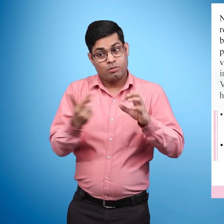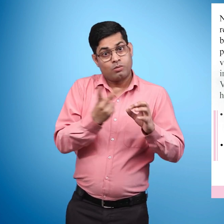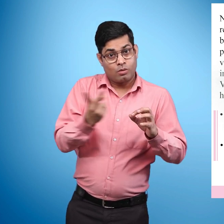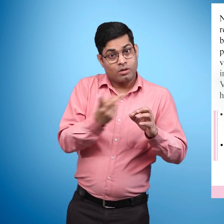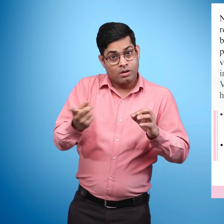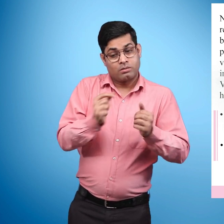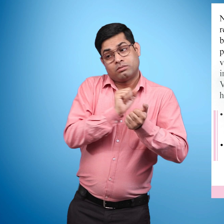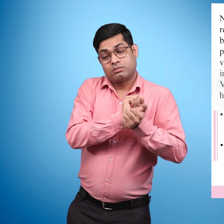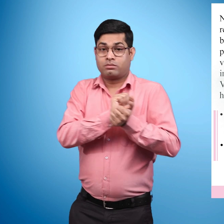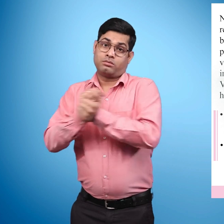prisoner.